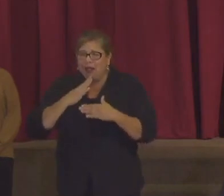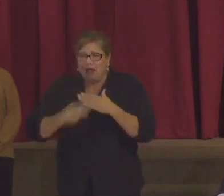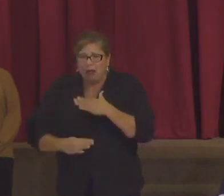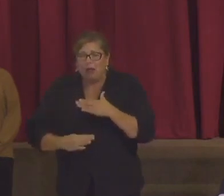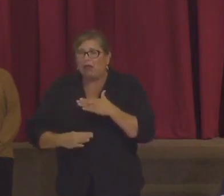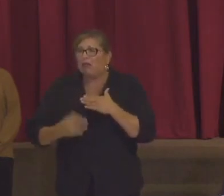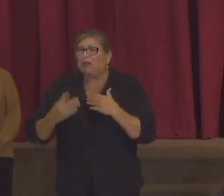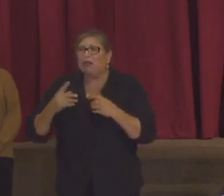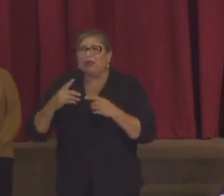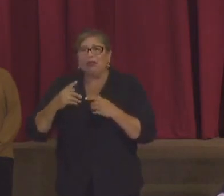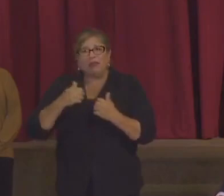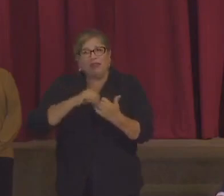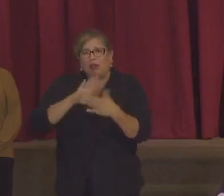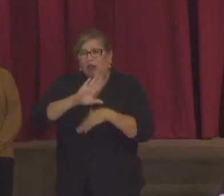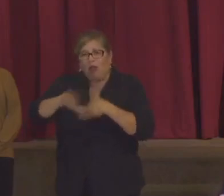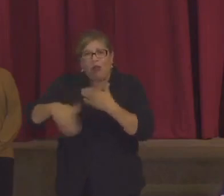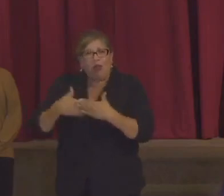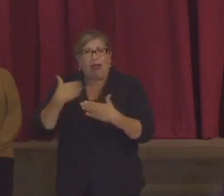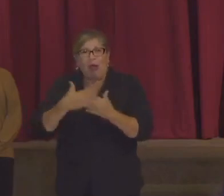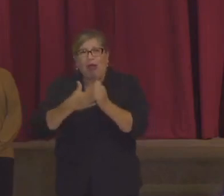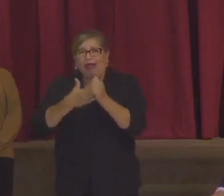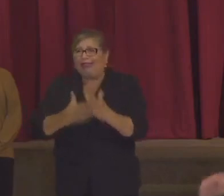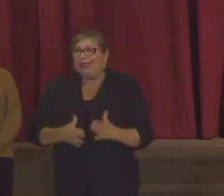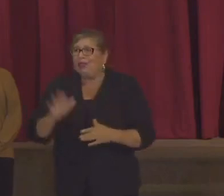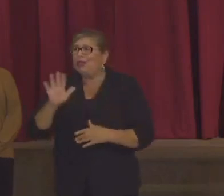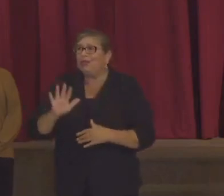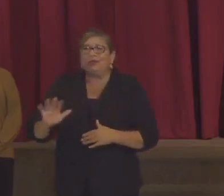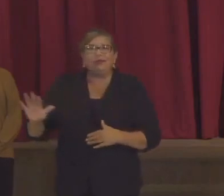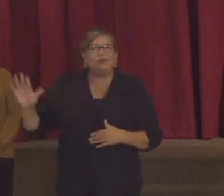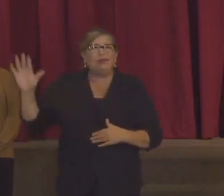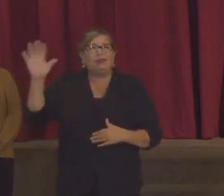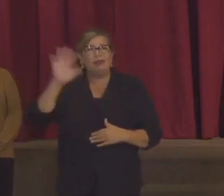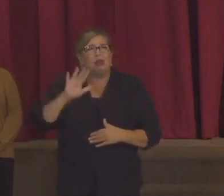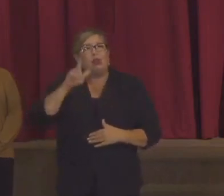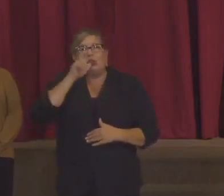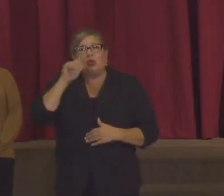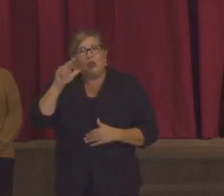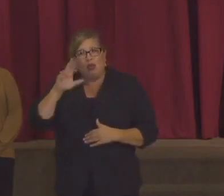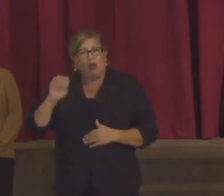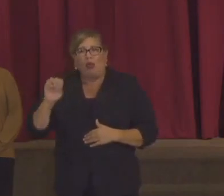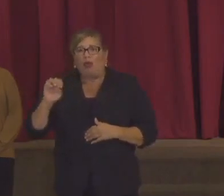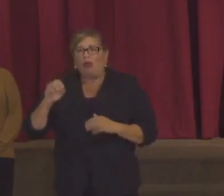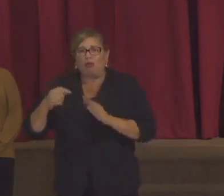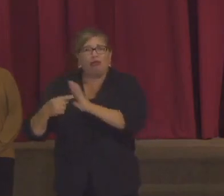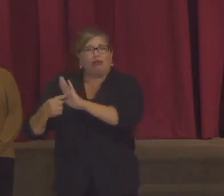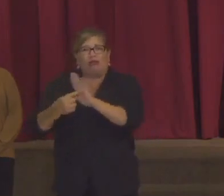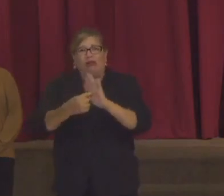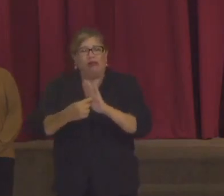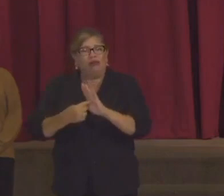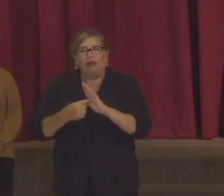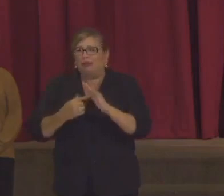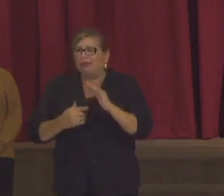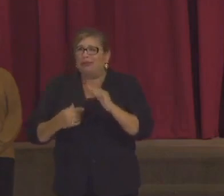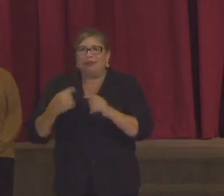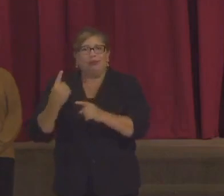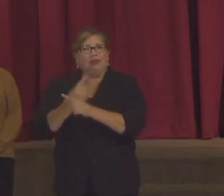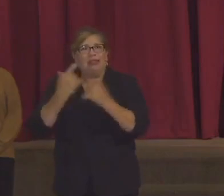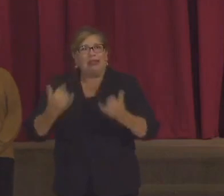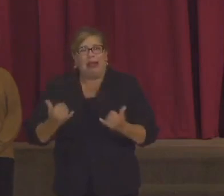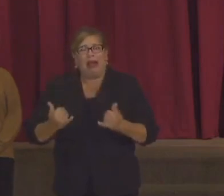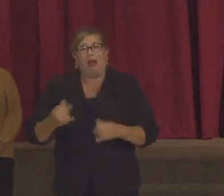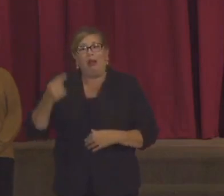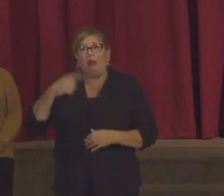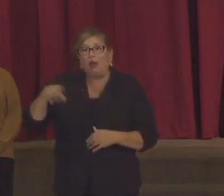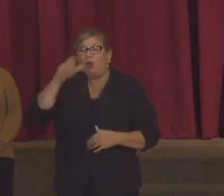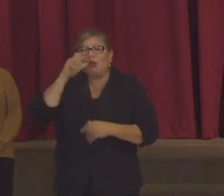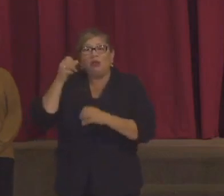across this state and all across our nation are doing justice in this moment. Those demonstrators that were reaching